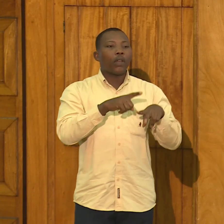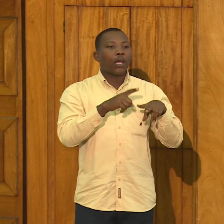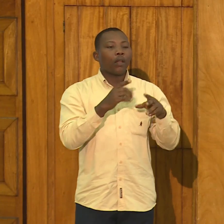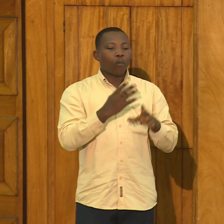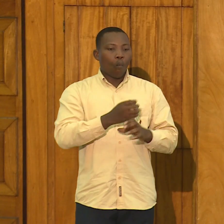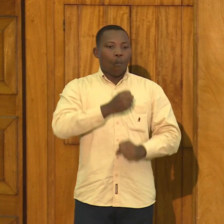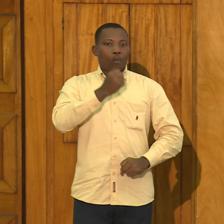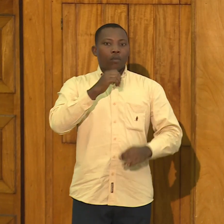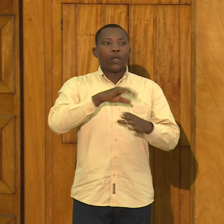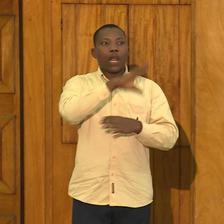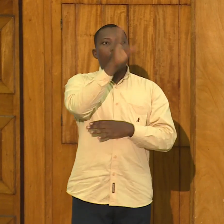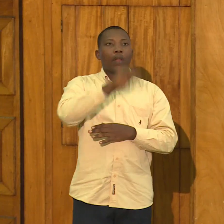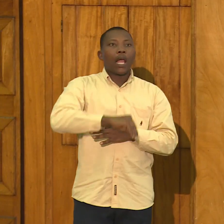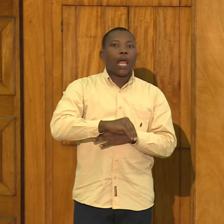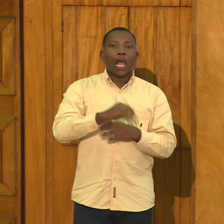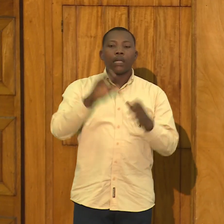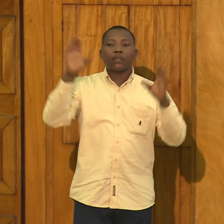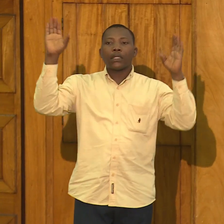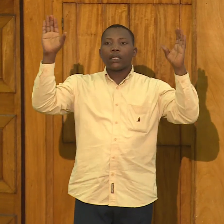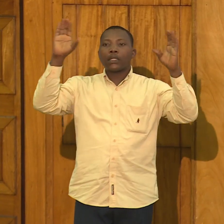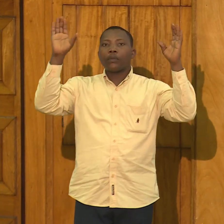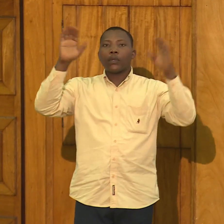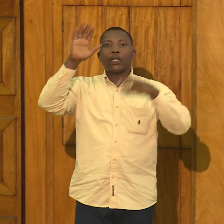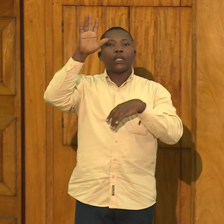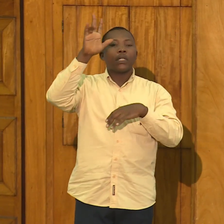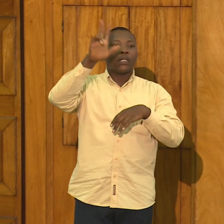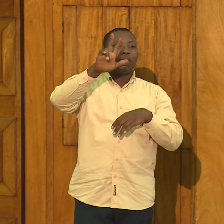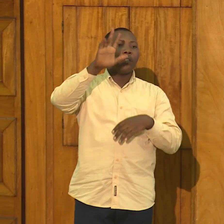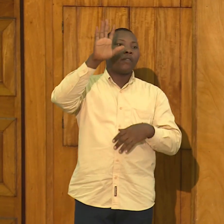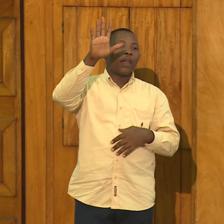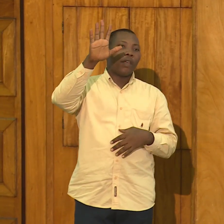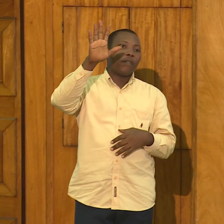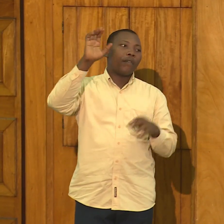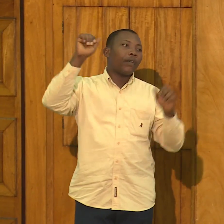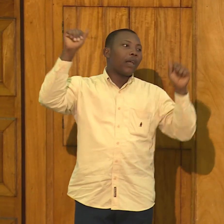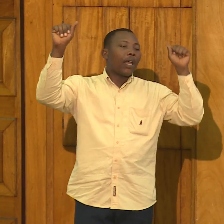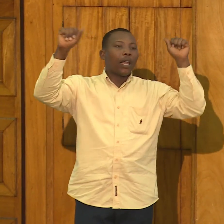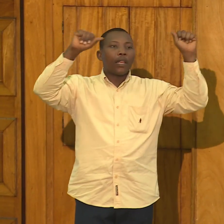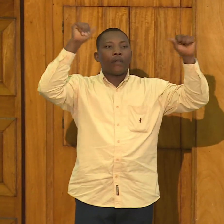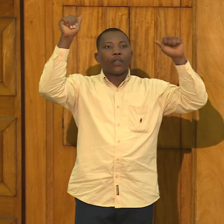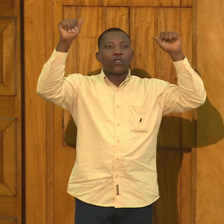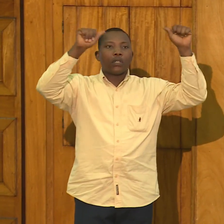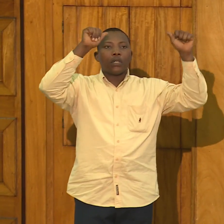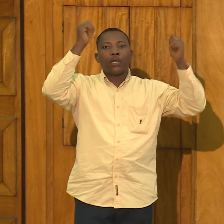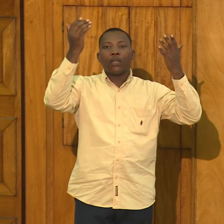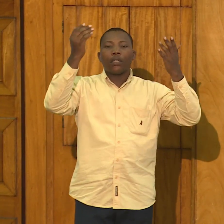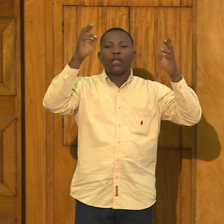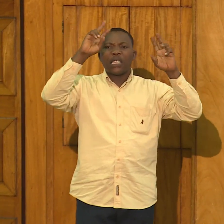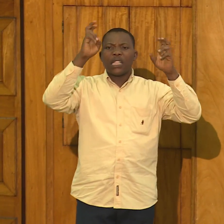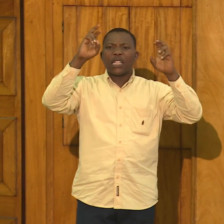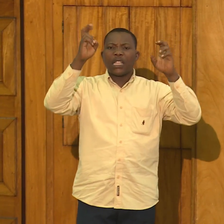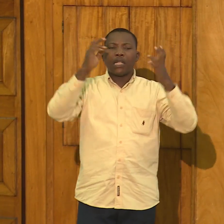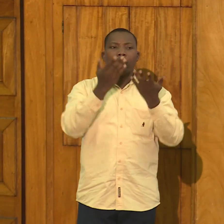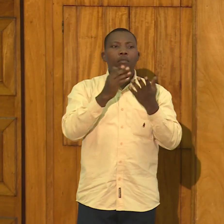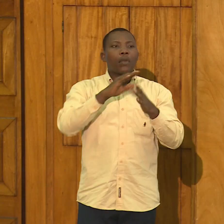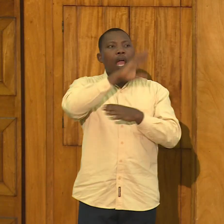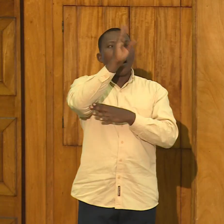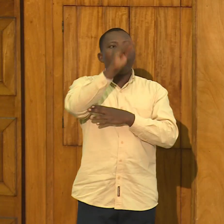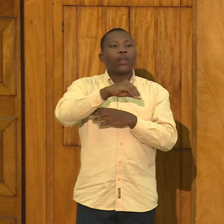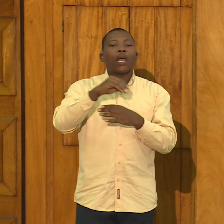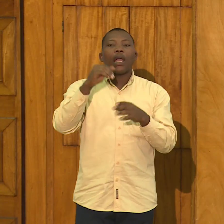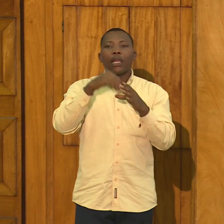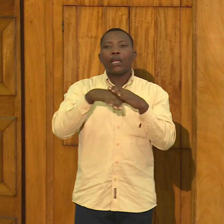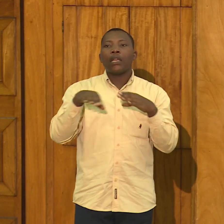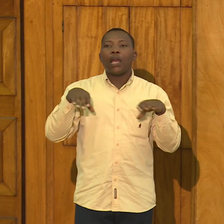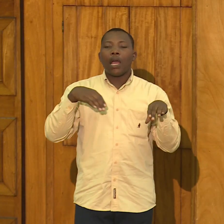35th anniversary under the theme Africa in Action. And I would like to translate that Africa in Action to Unity in Action. Now,